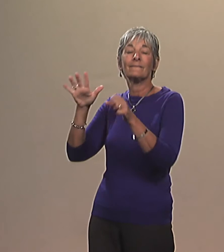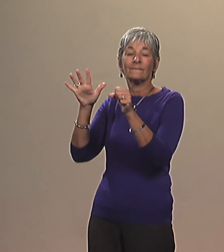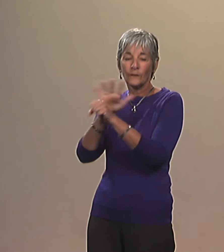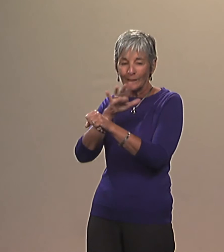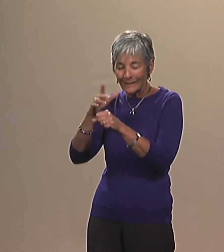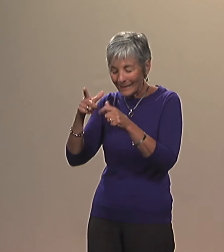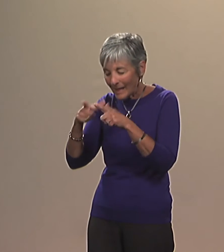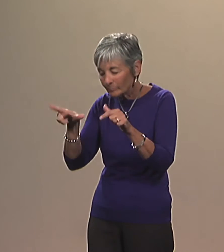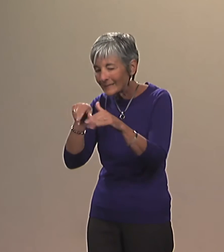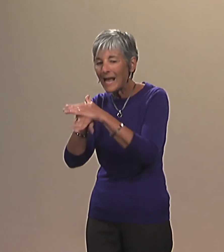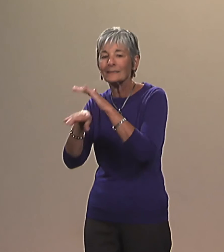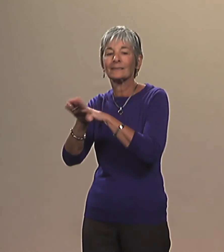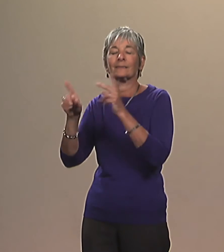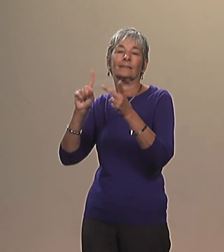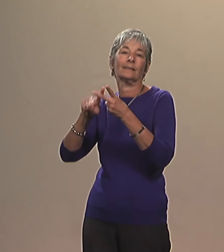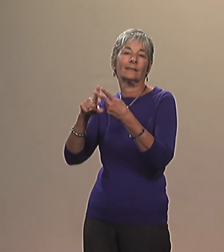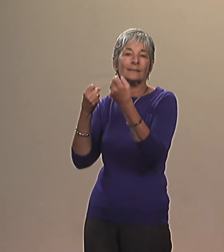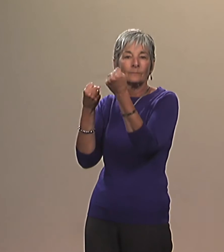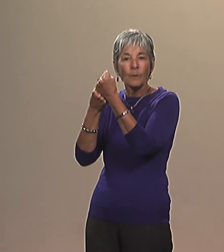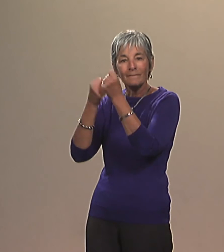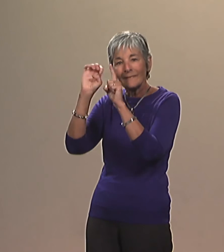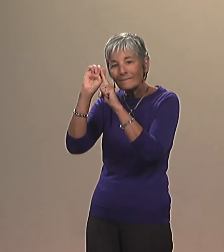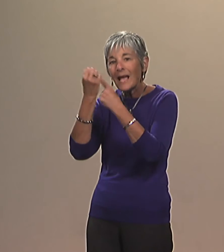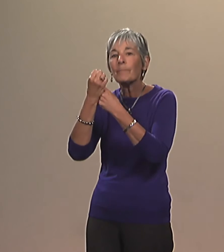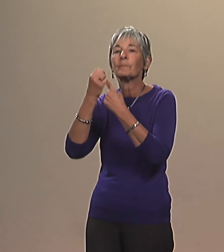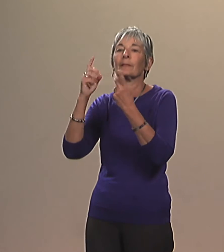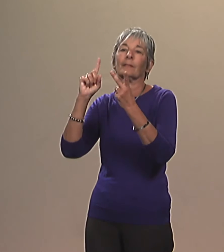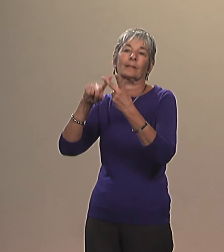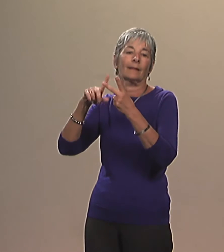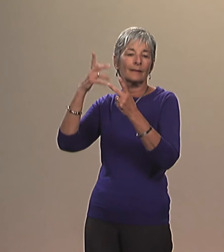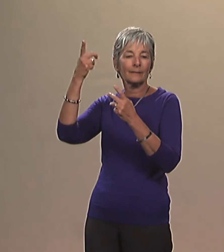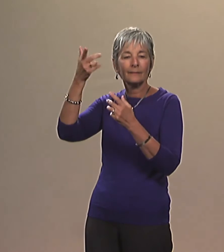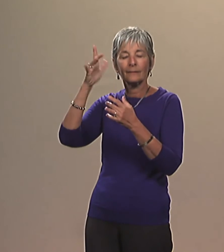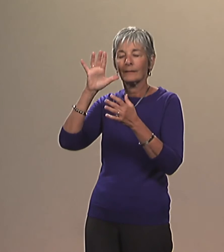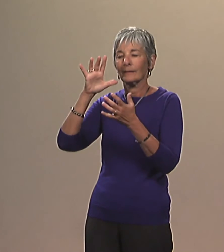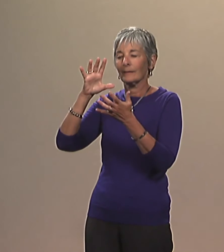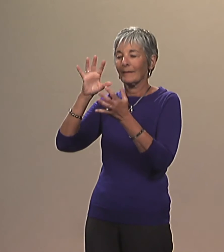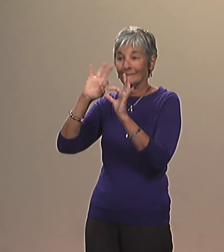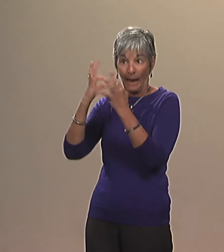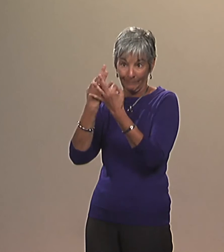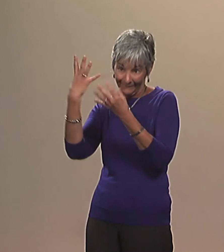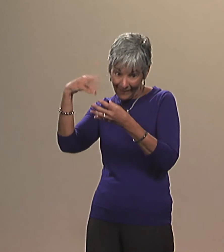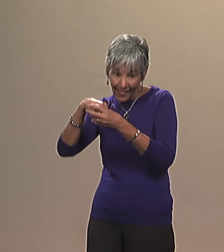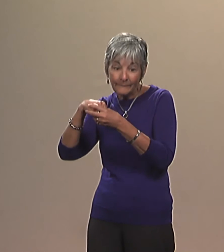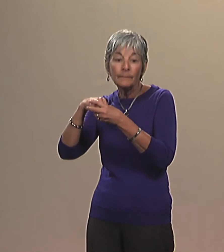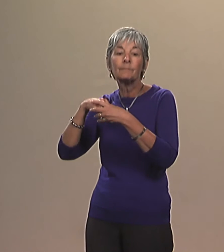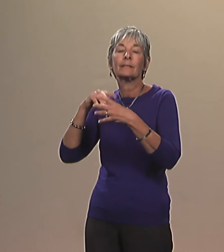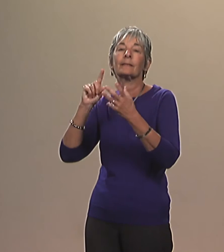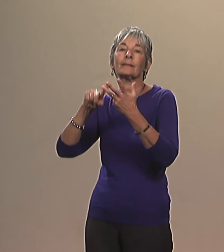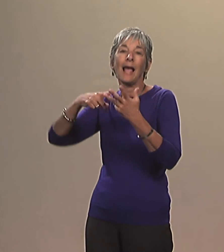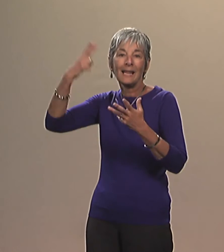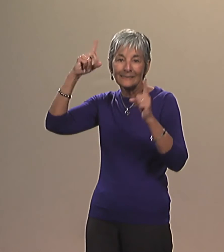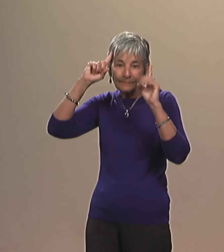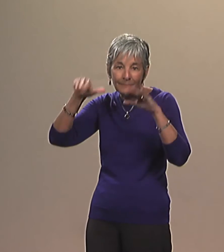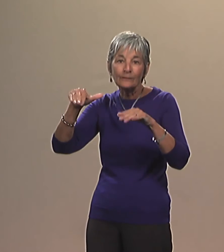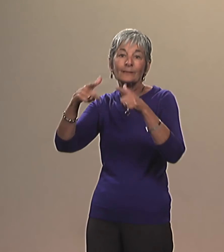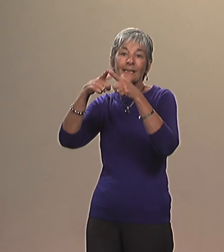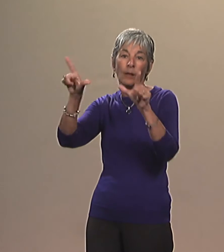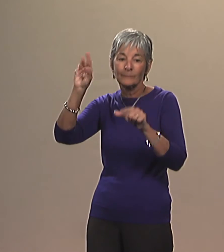Full language access, a supportive learning environment, family involvement, high expectations,